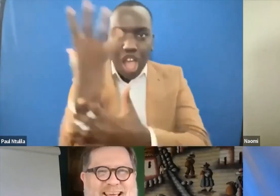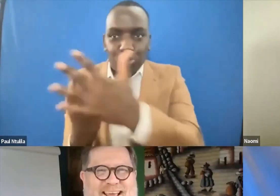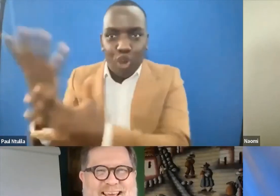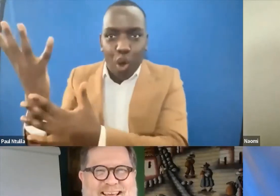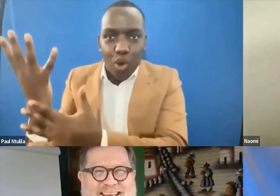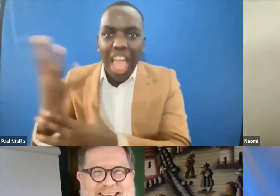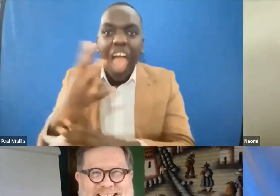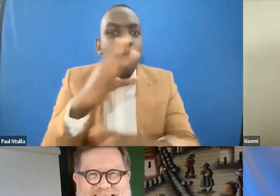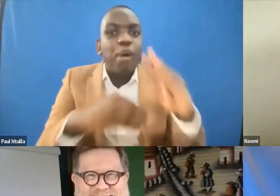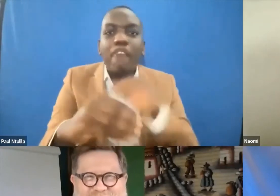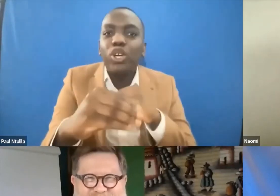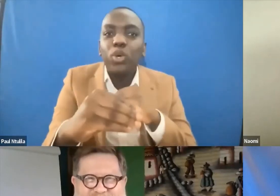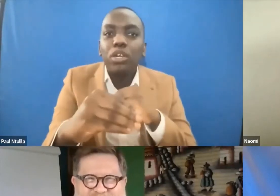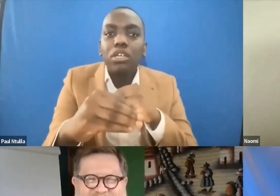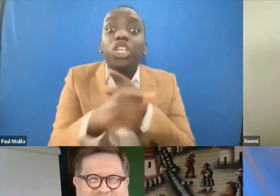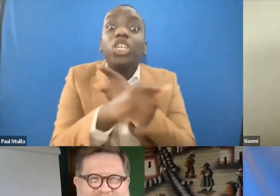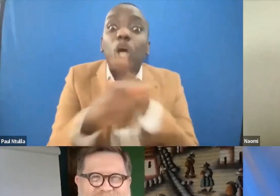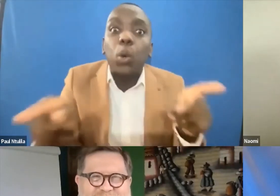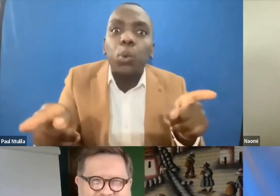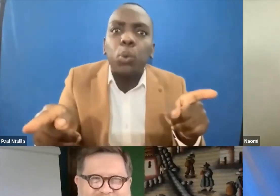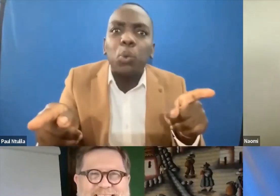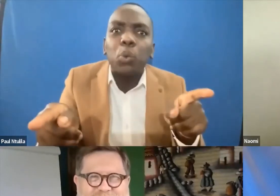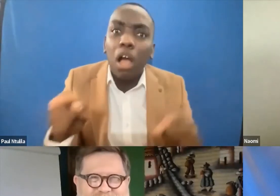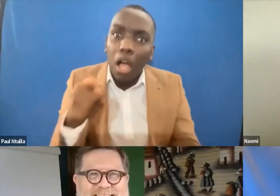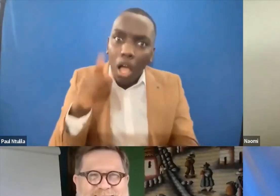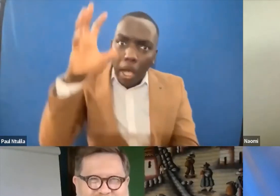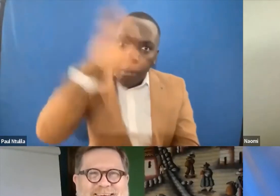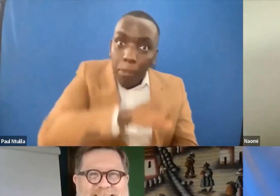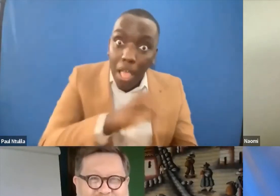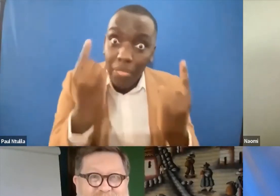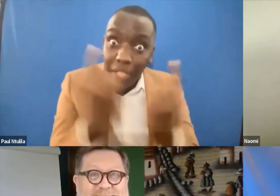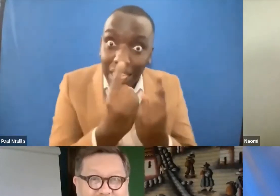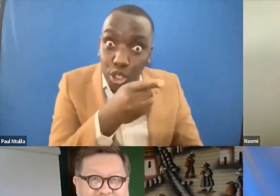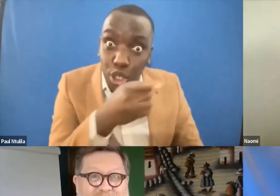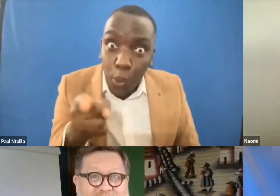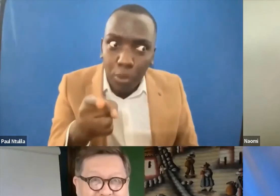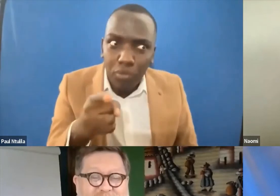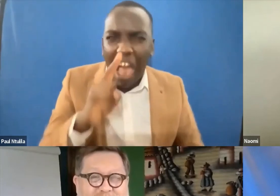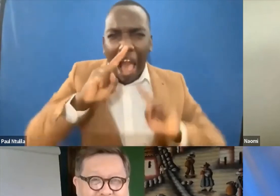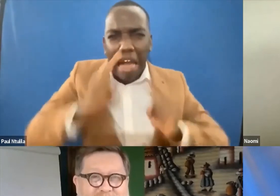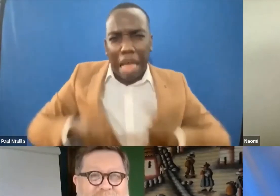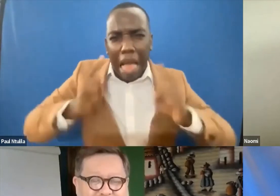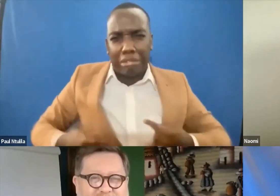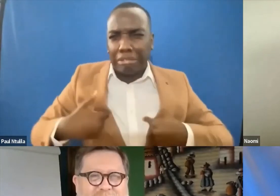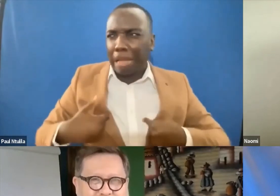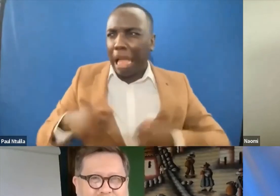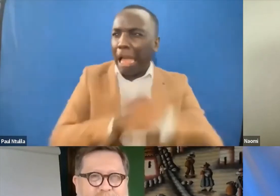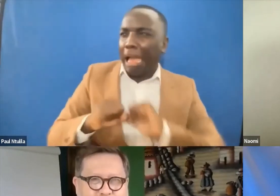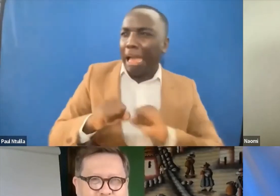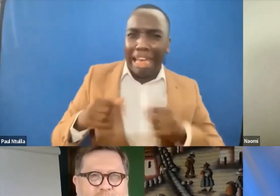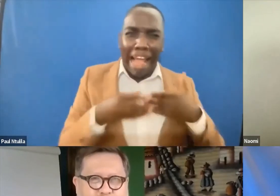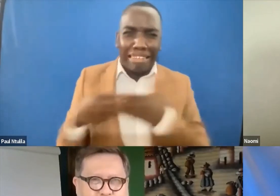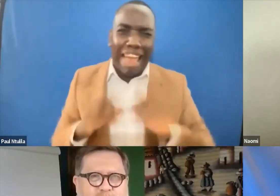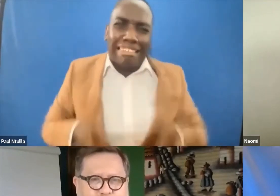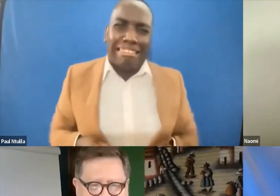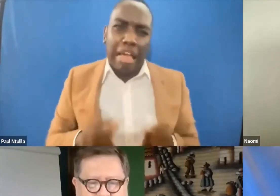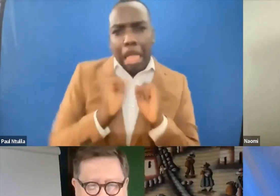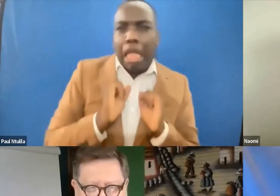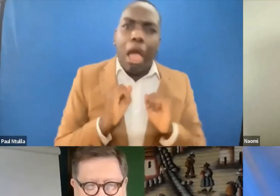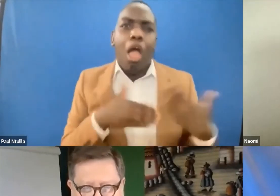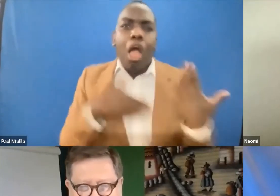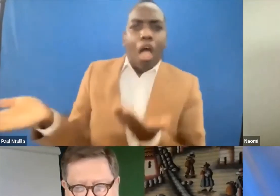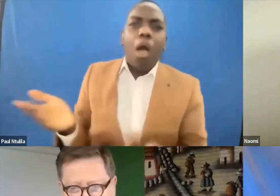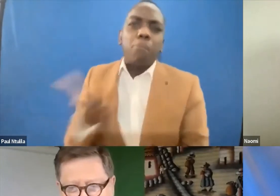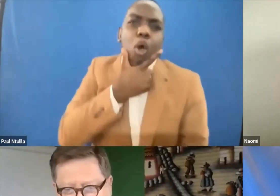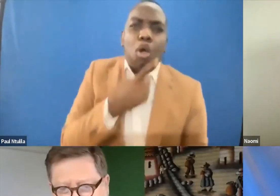it's like my tree analogy. I think those shoots are already there, but I want to see it grow. I don't want people to be saying